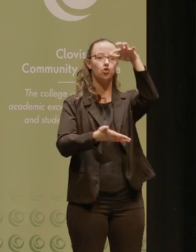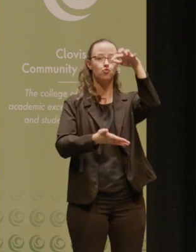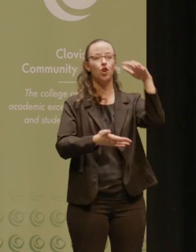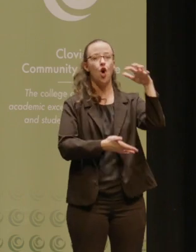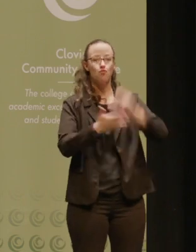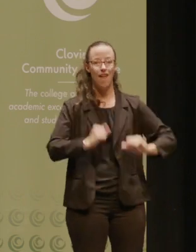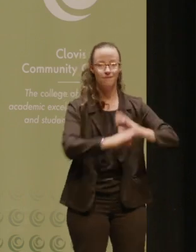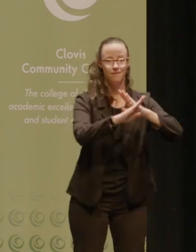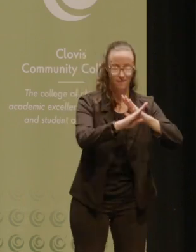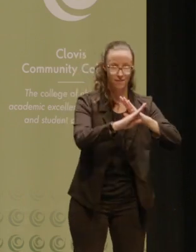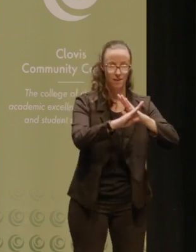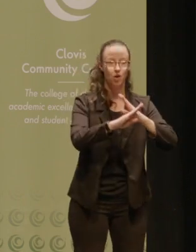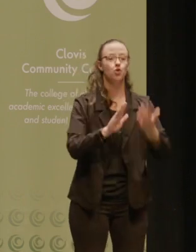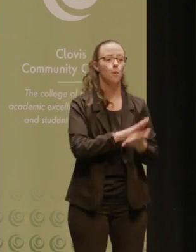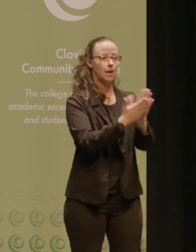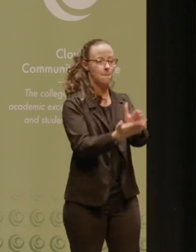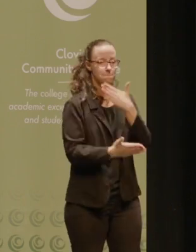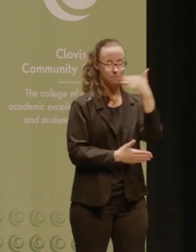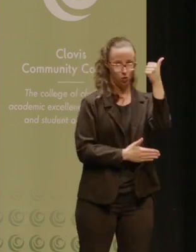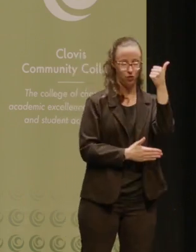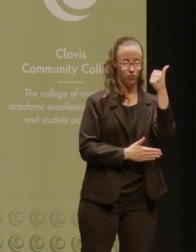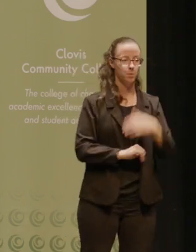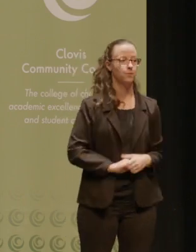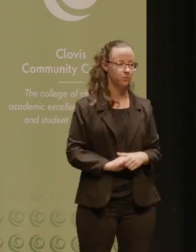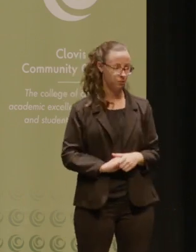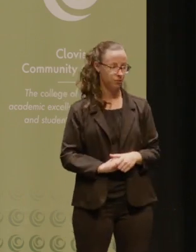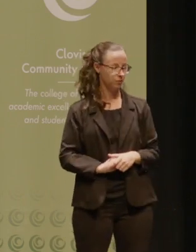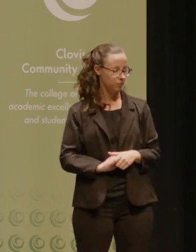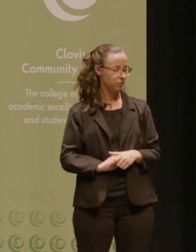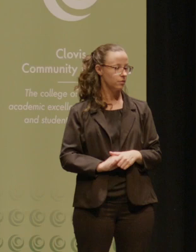educate those elements so we can become better.